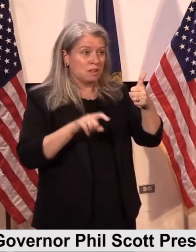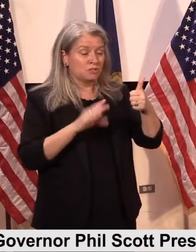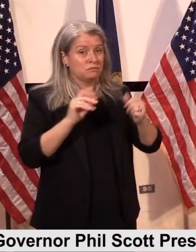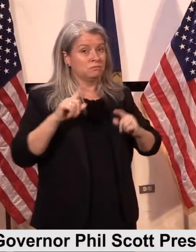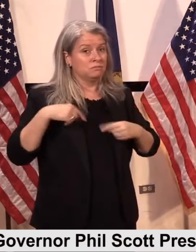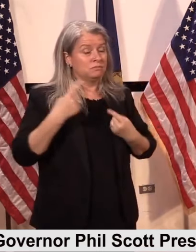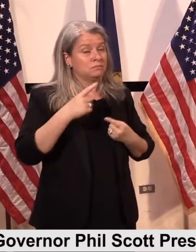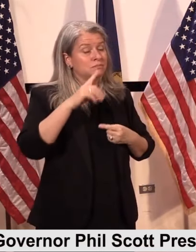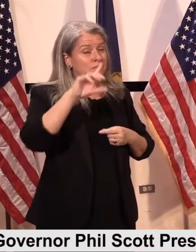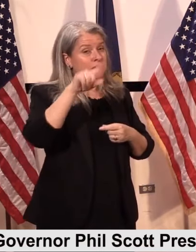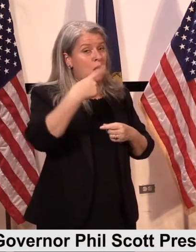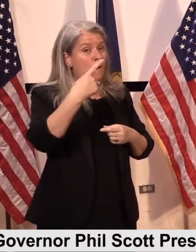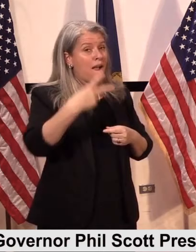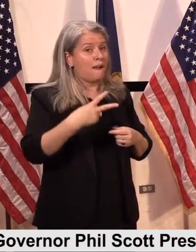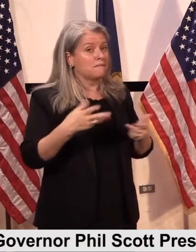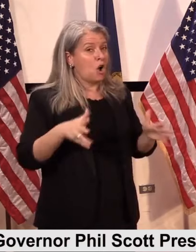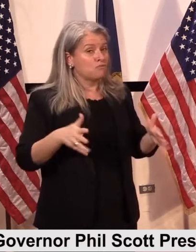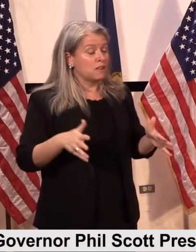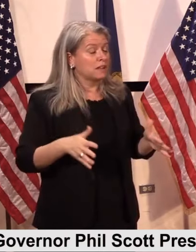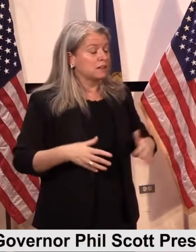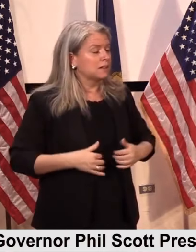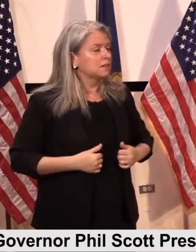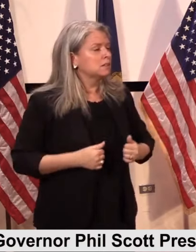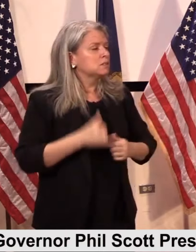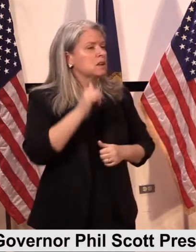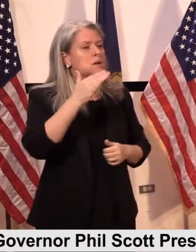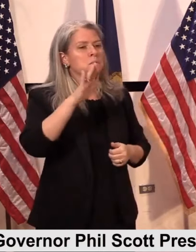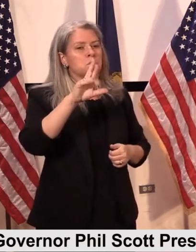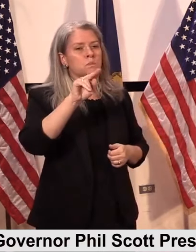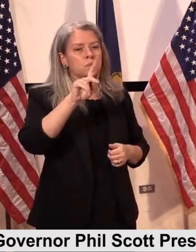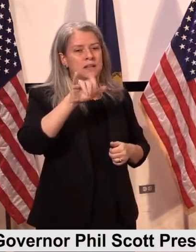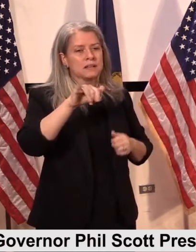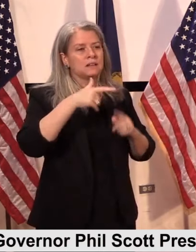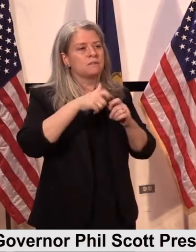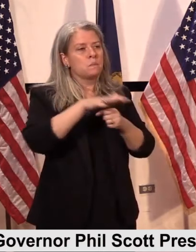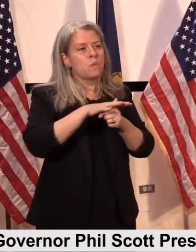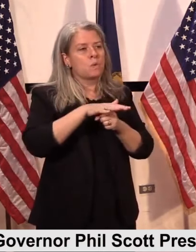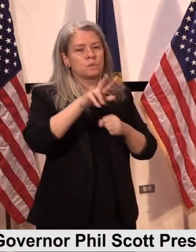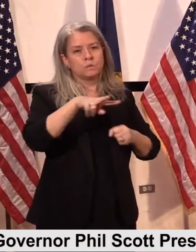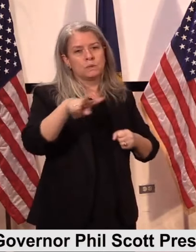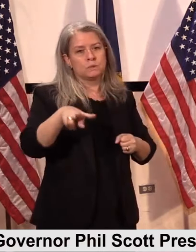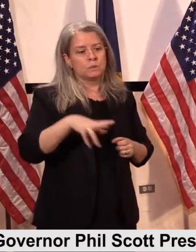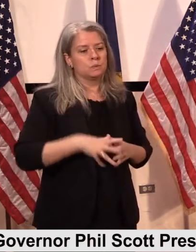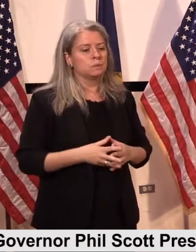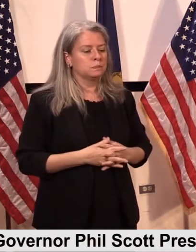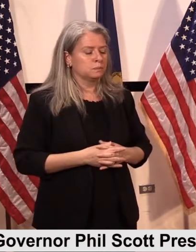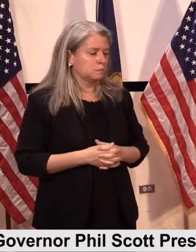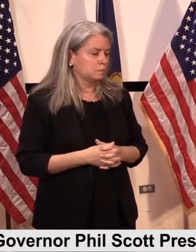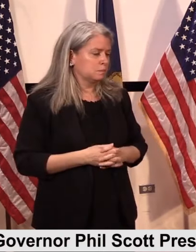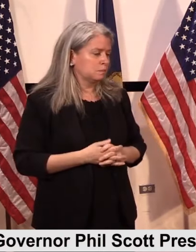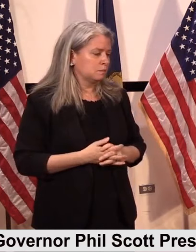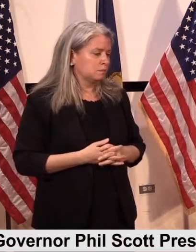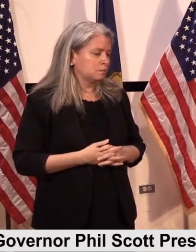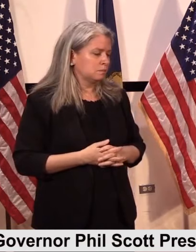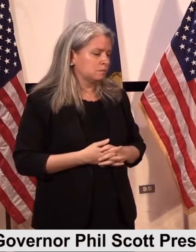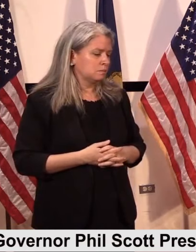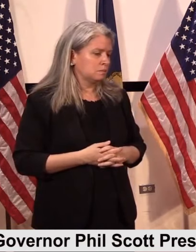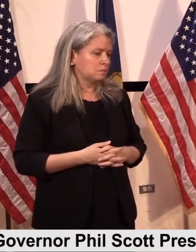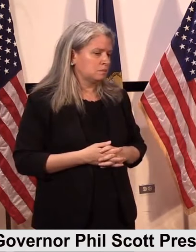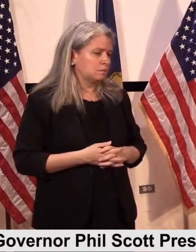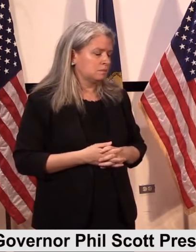So just everybody for awareness. Brittany, Local 22. industry?